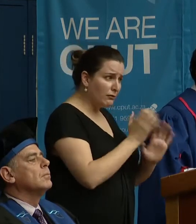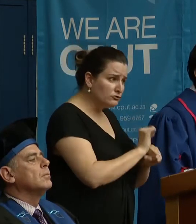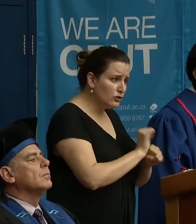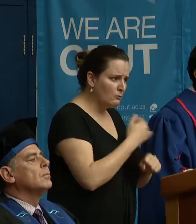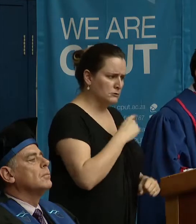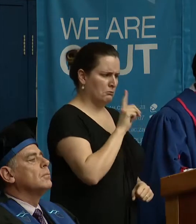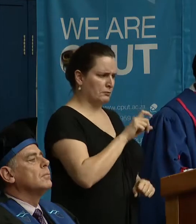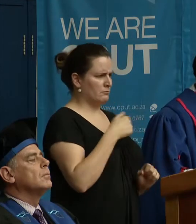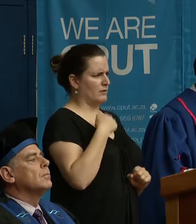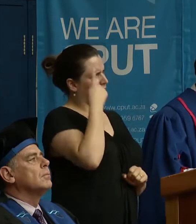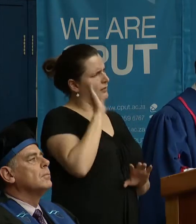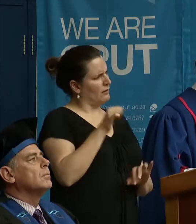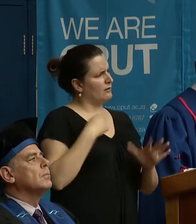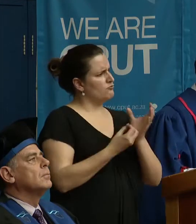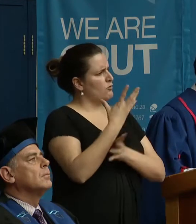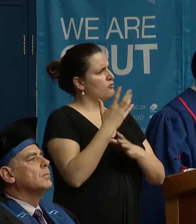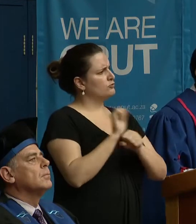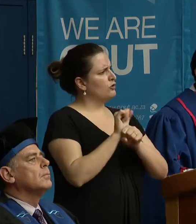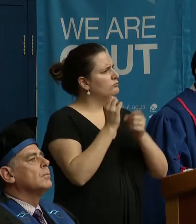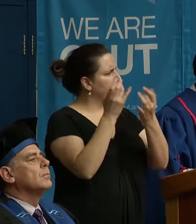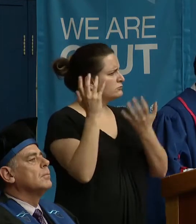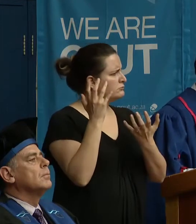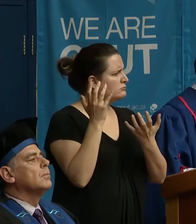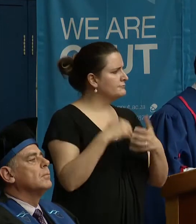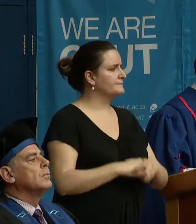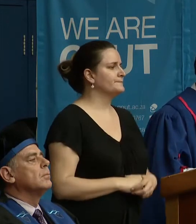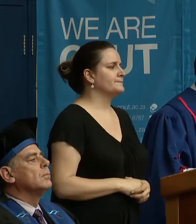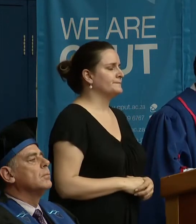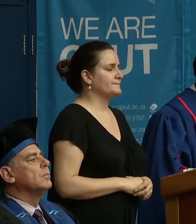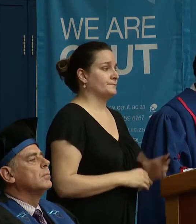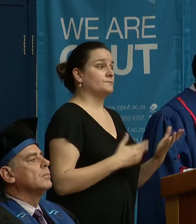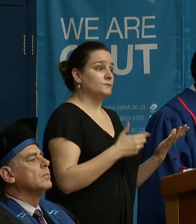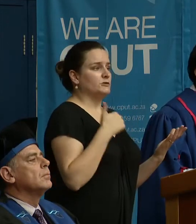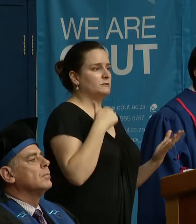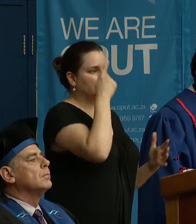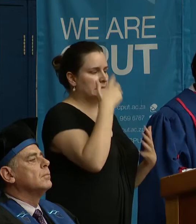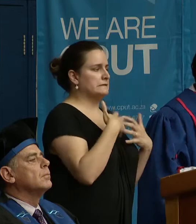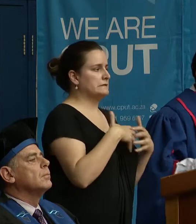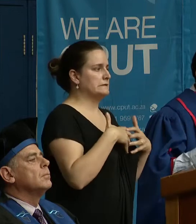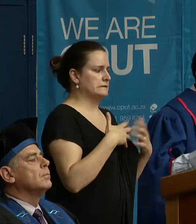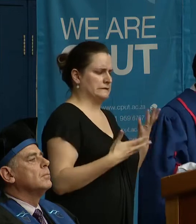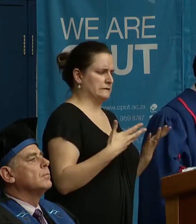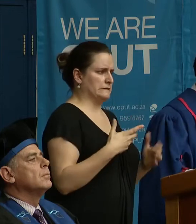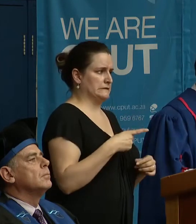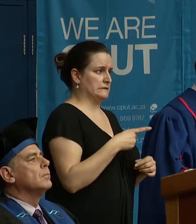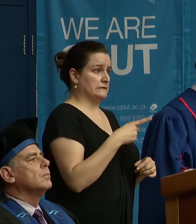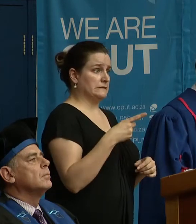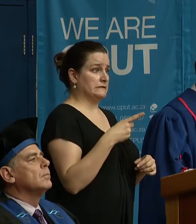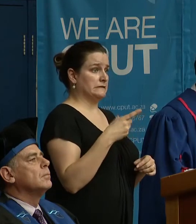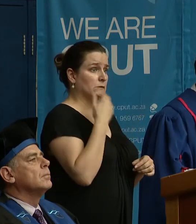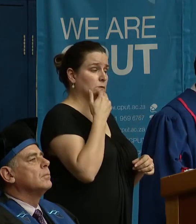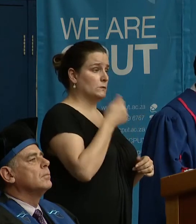the economy, it can create jobs, it can do all of those kind of things. And I was starting to wonder if some of the Luddites that we seem to have in charge of